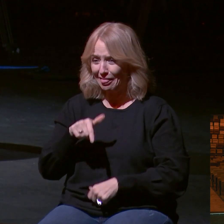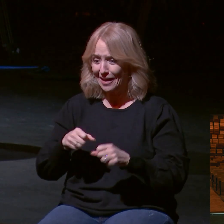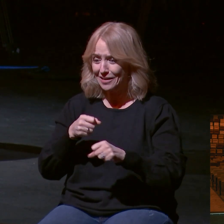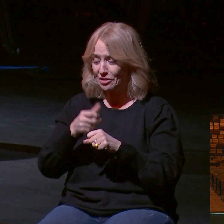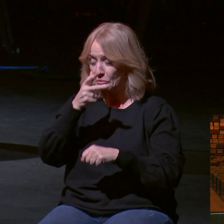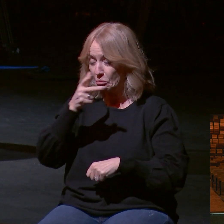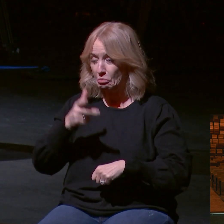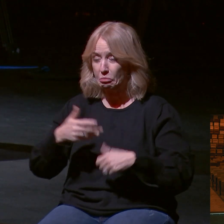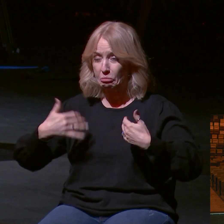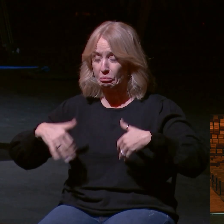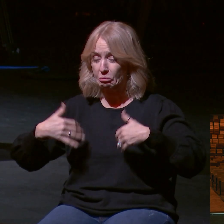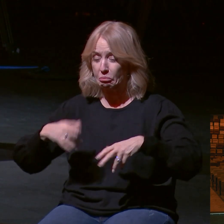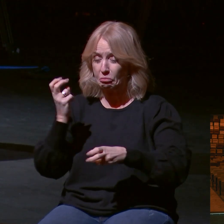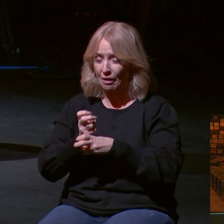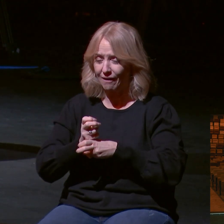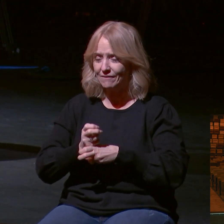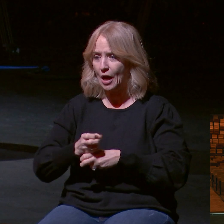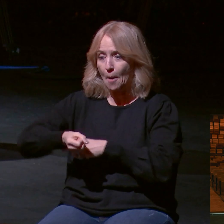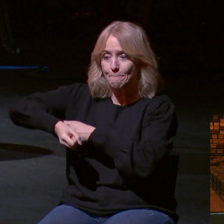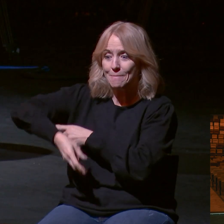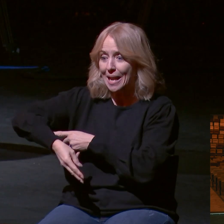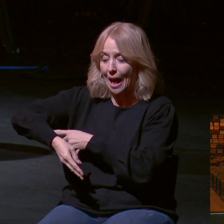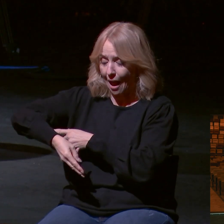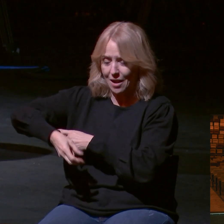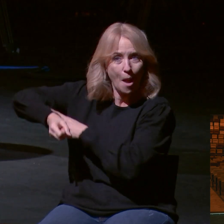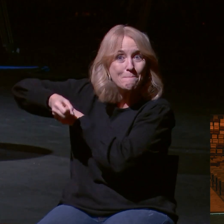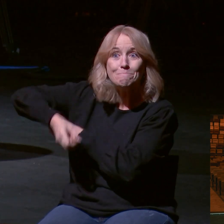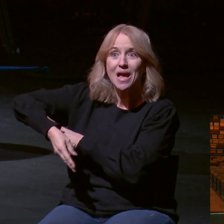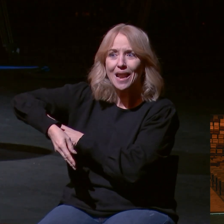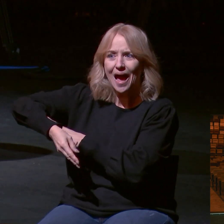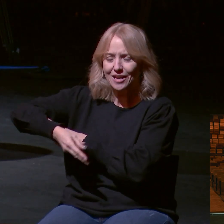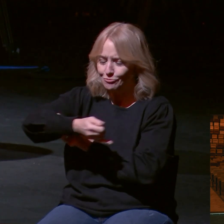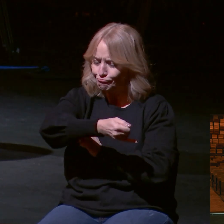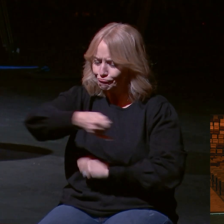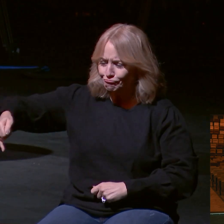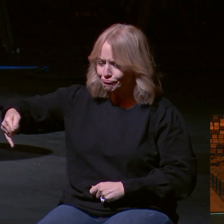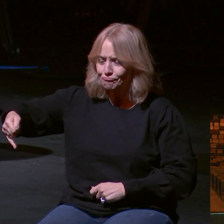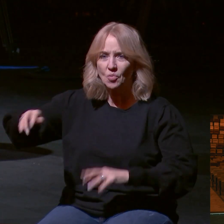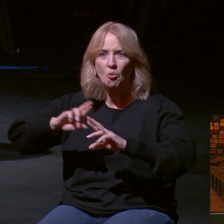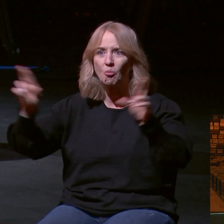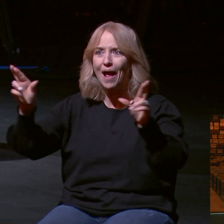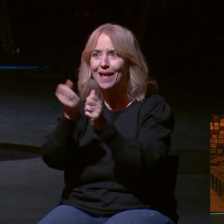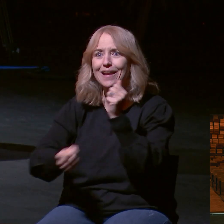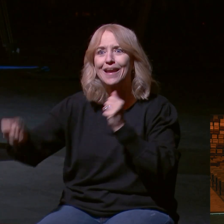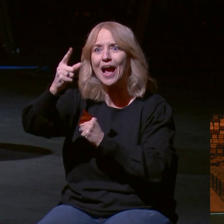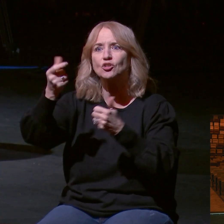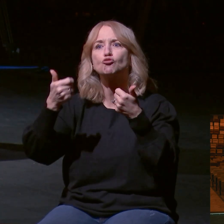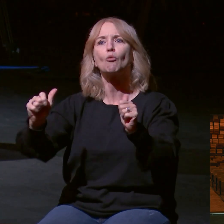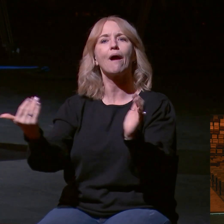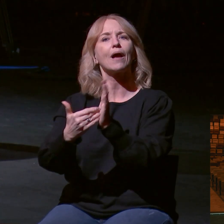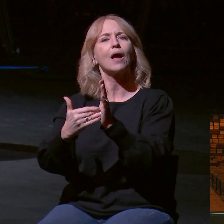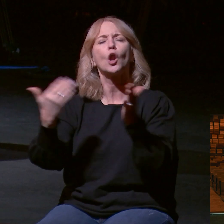of midnight on December 31st, January 1st, is the perfect line in the sand to get another shot, to